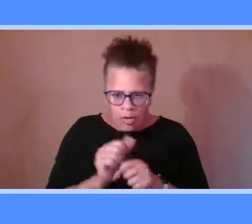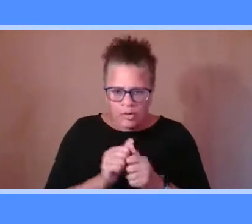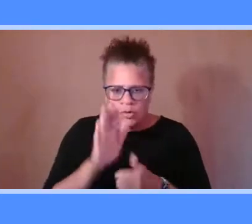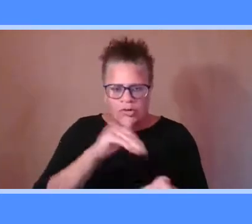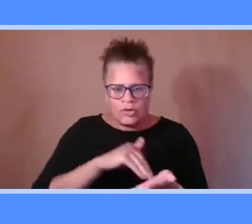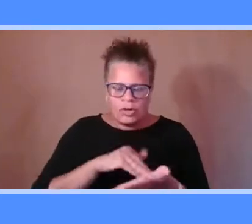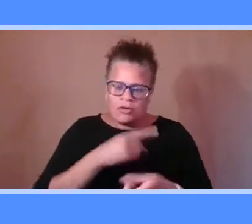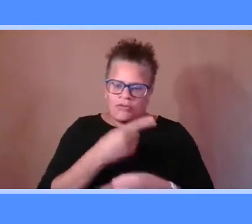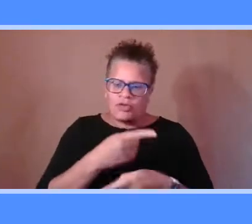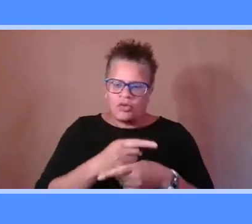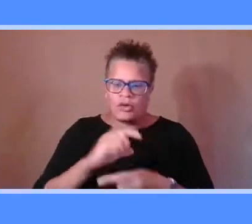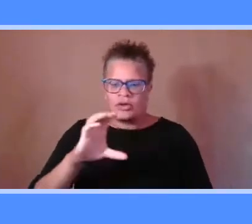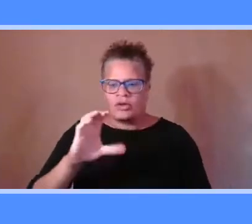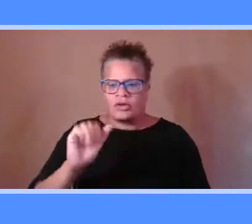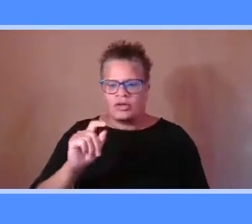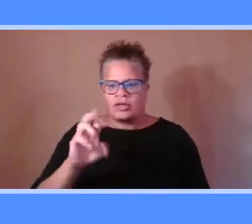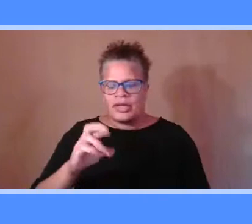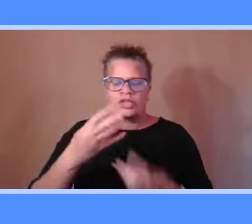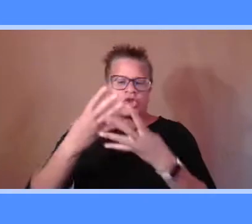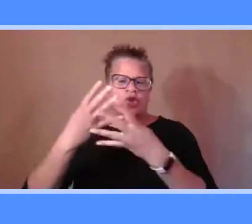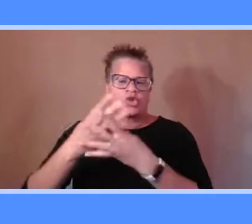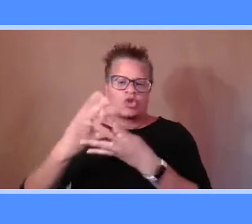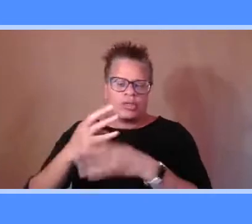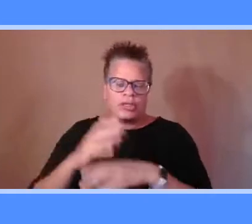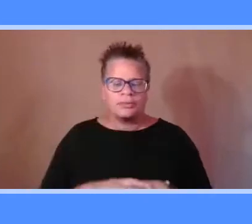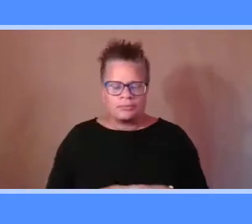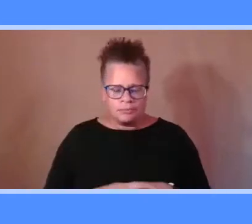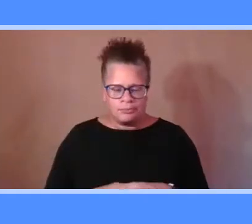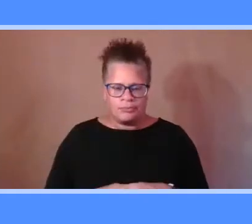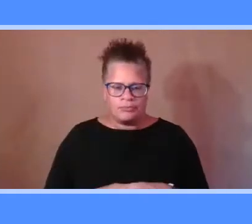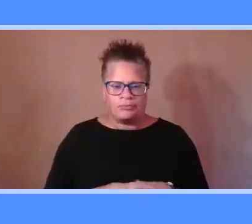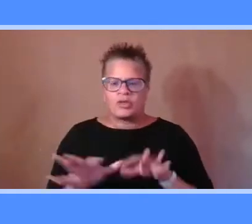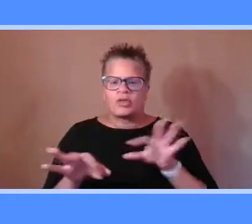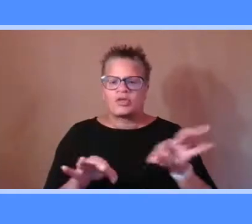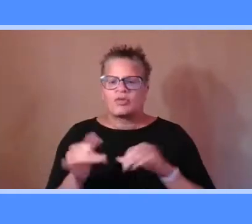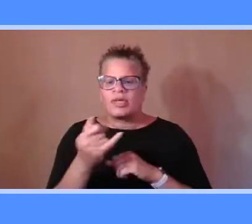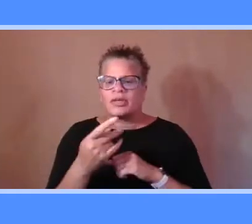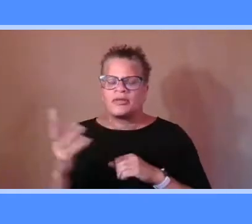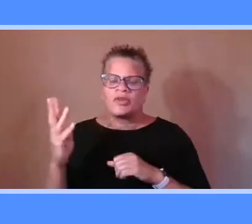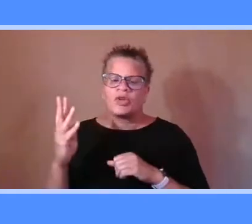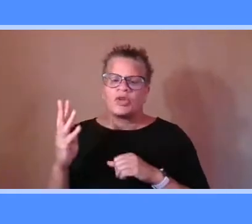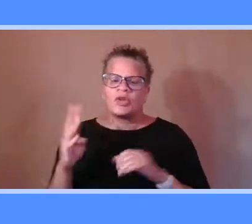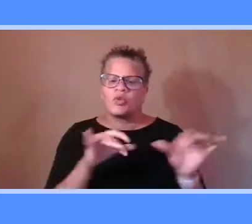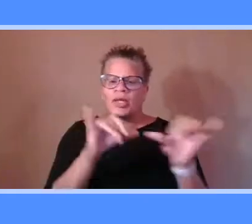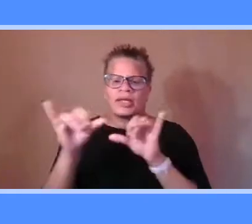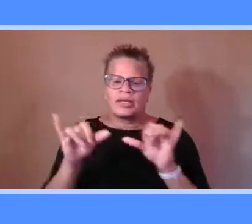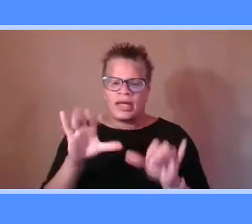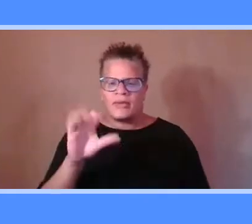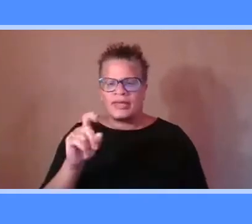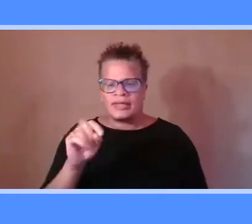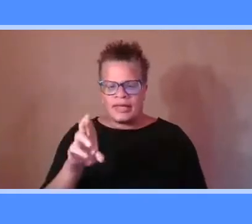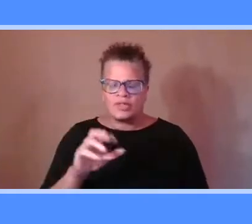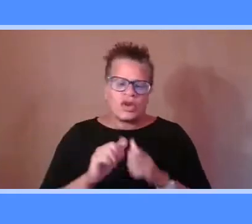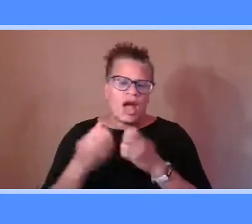their regular cancer screening. So let's go through a few of the, common